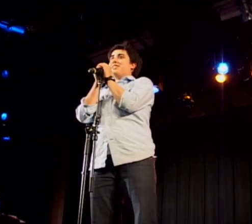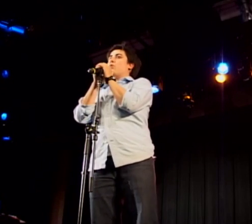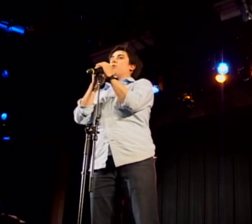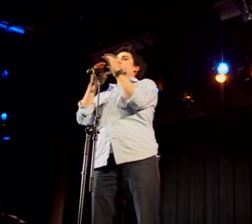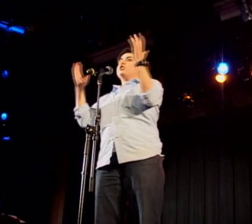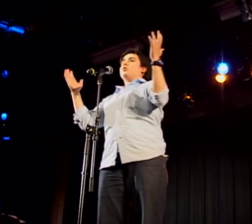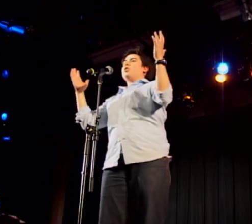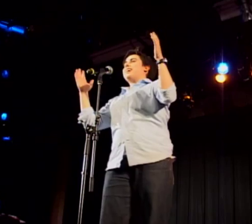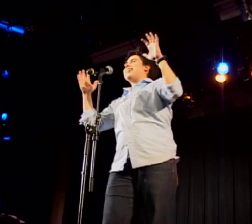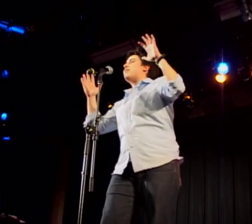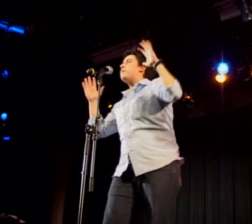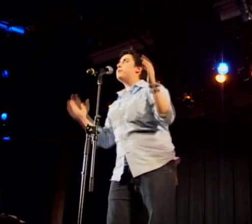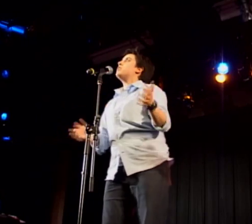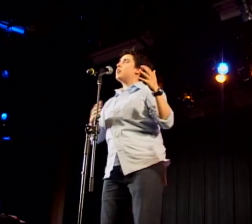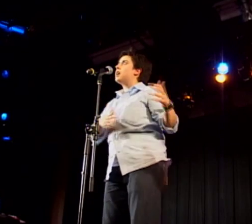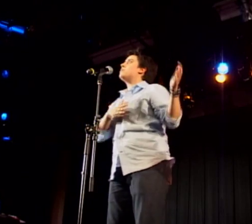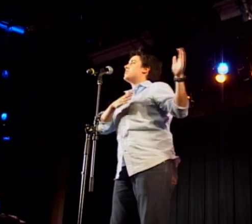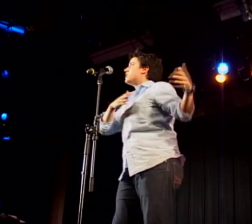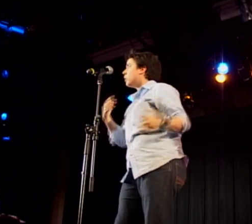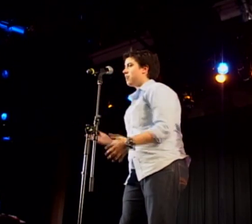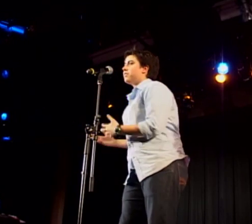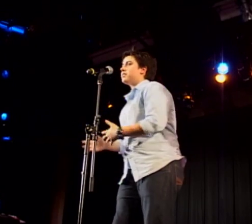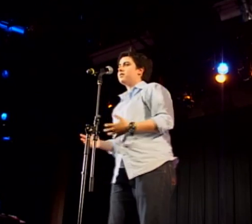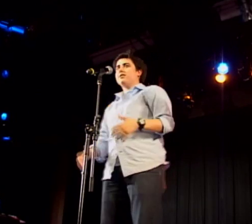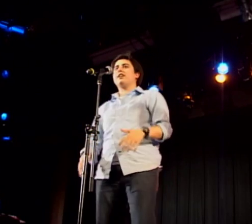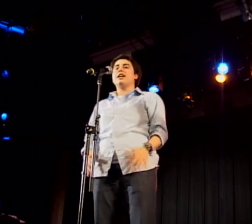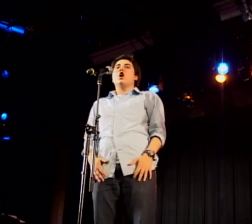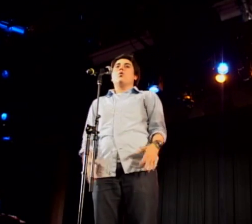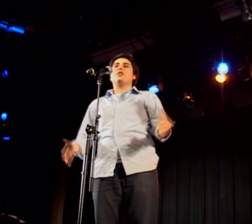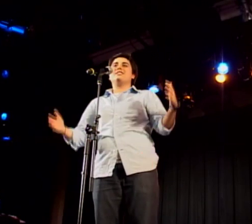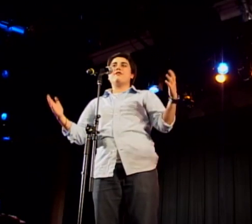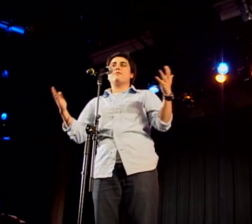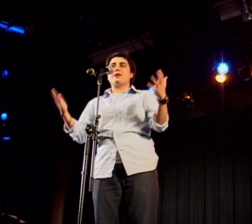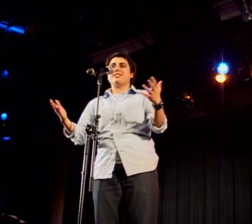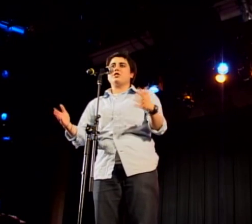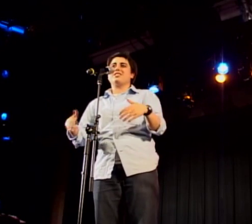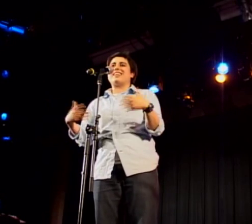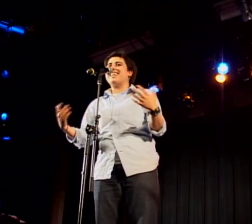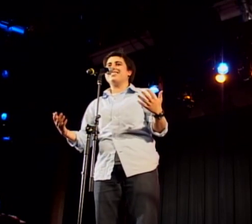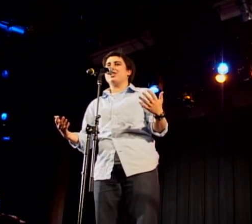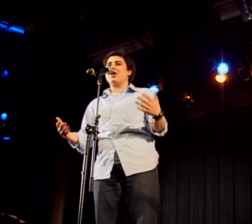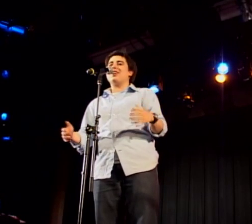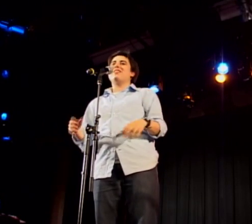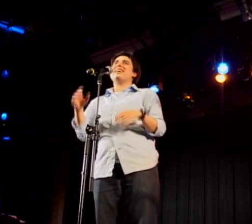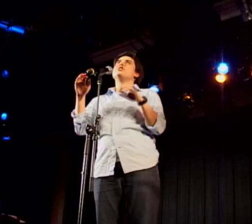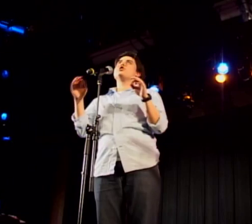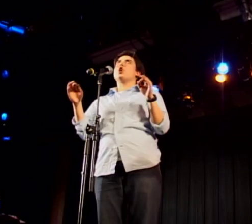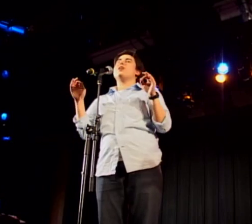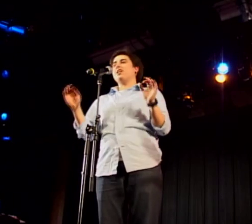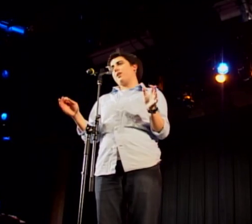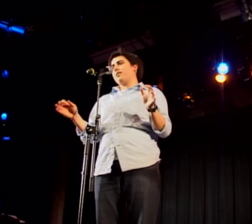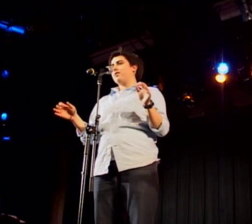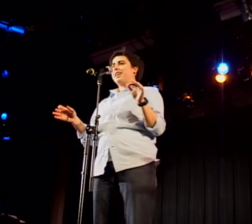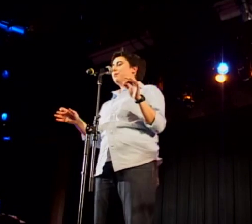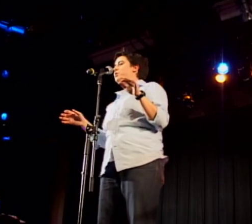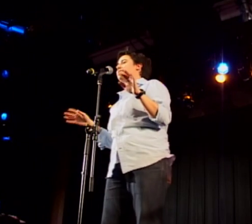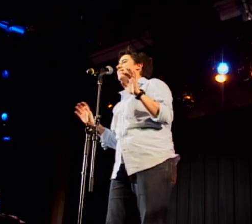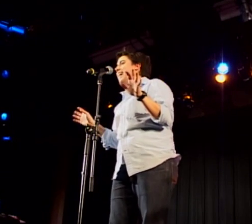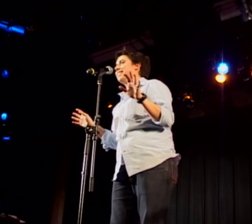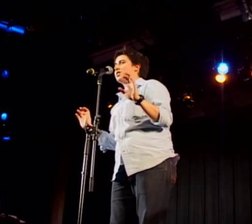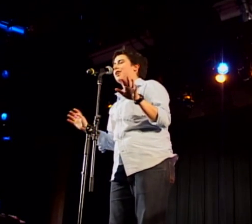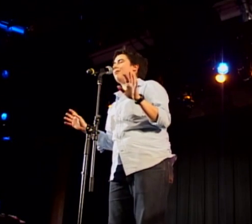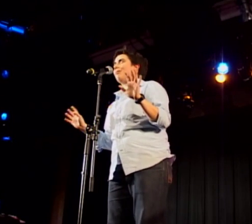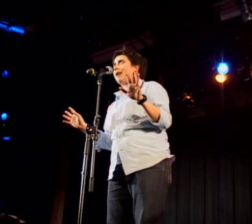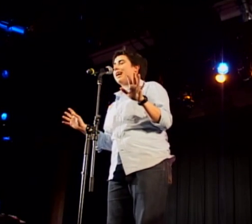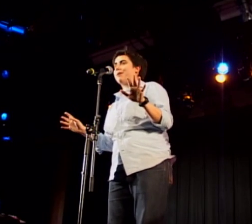a deaf president, what would he do? Okay, if a bill comes into office, okay, would a deaf president just sign it into law? That is so hearing. Okay, he would